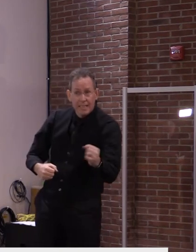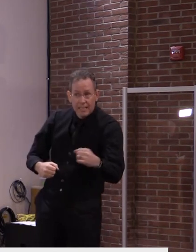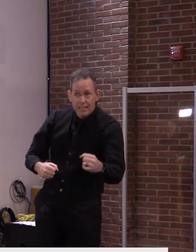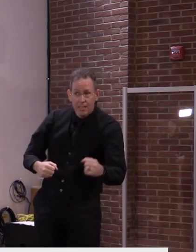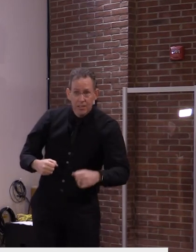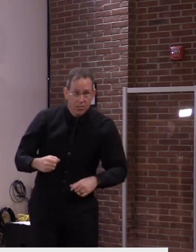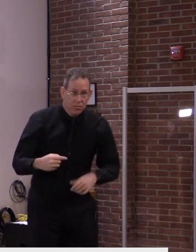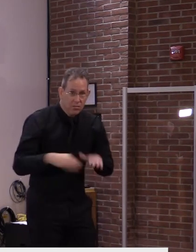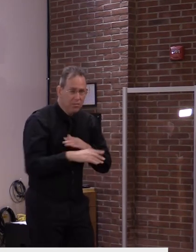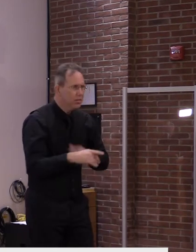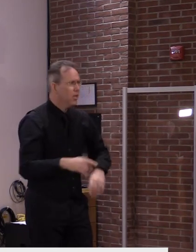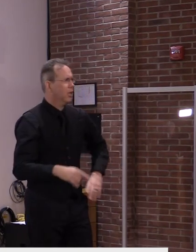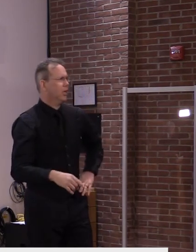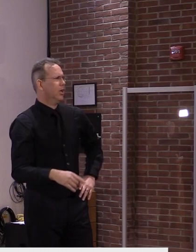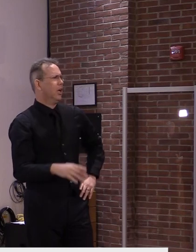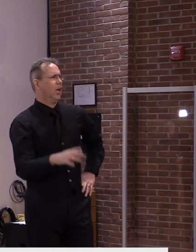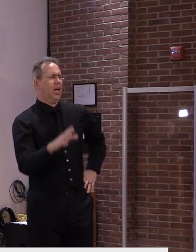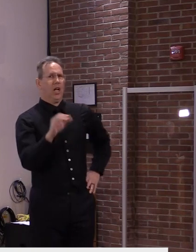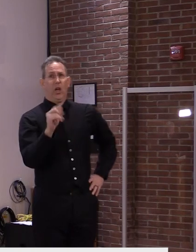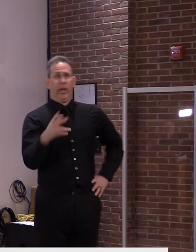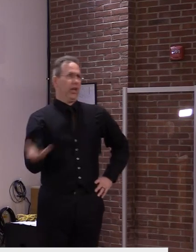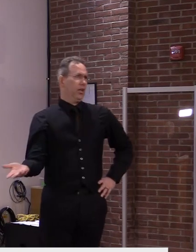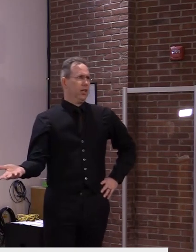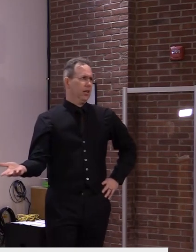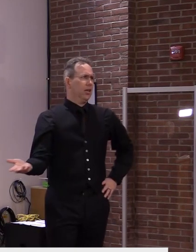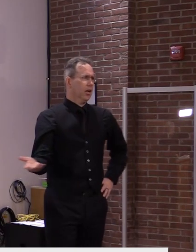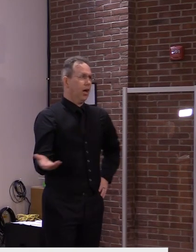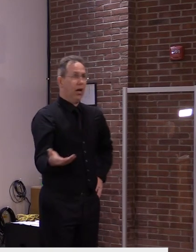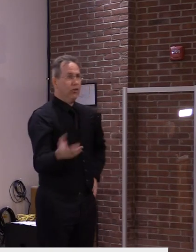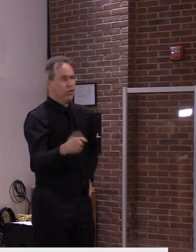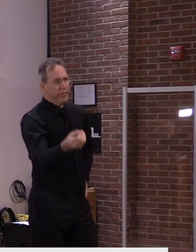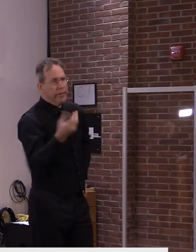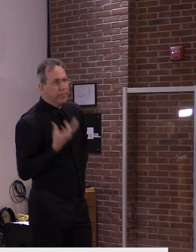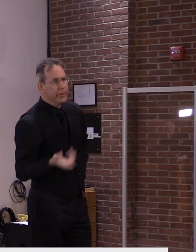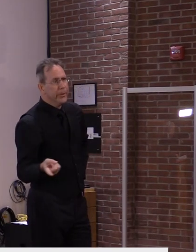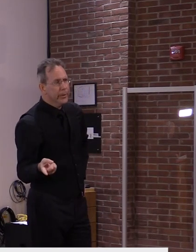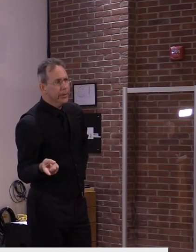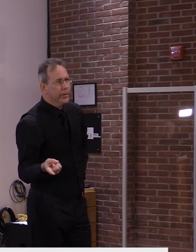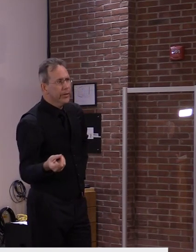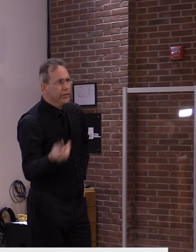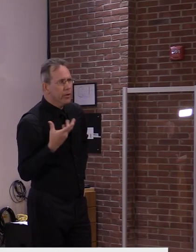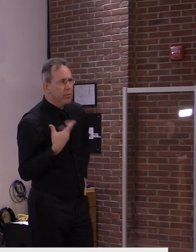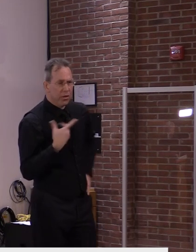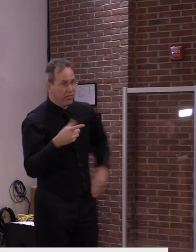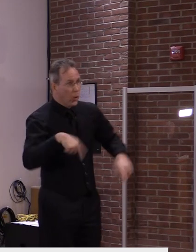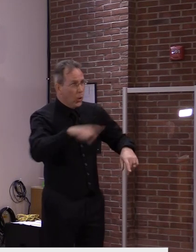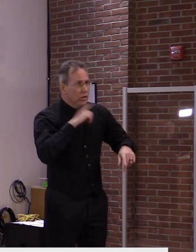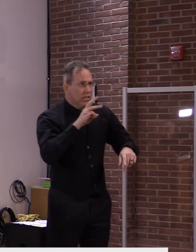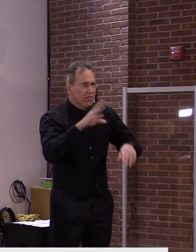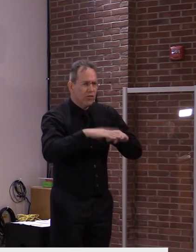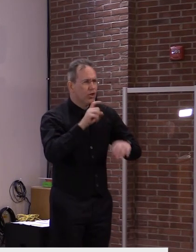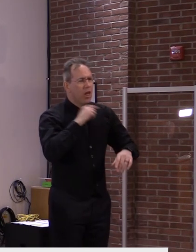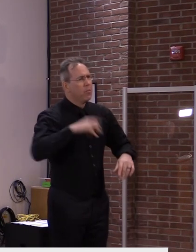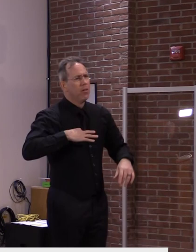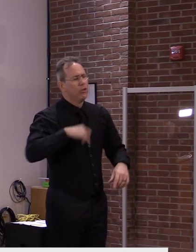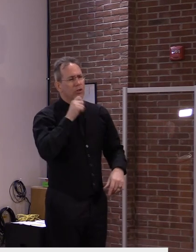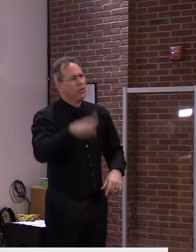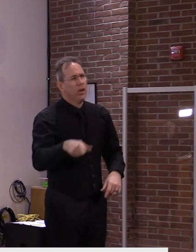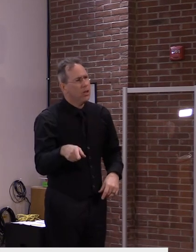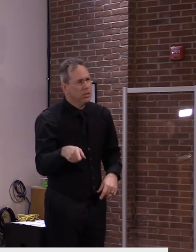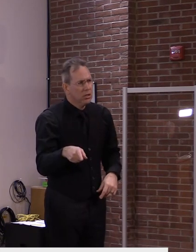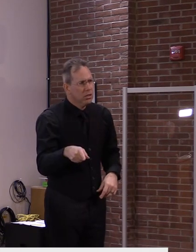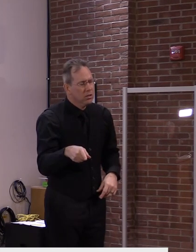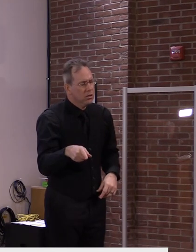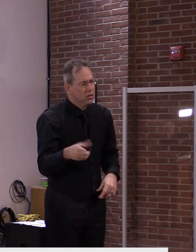person who was ineligible in Vermont, yeah. He was not in the 75, but he clearly is